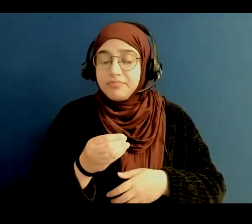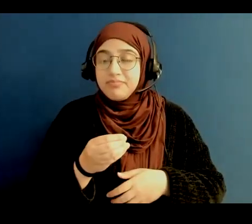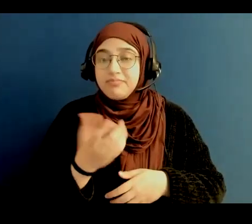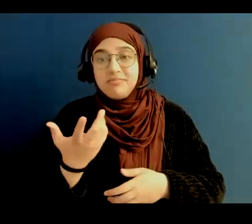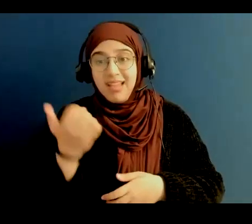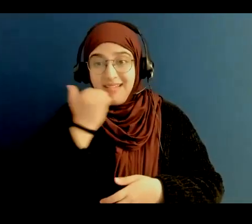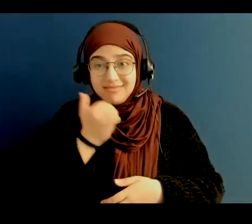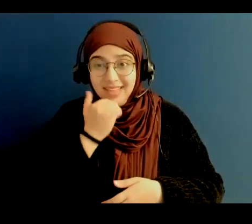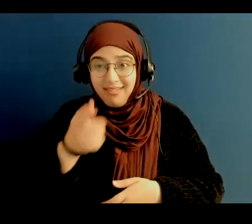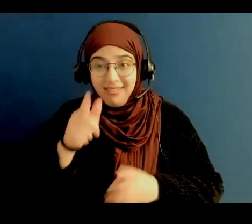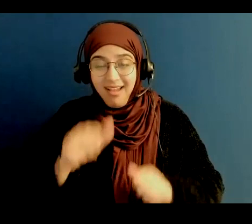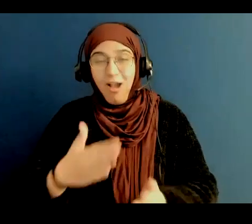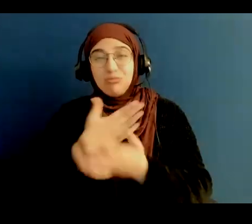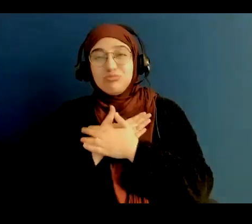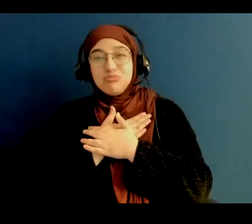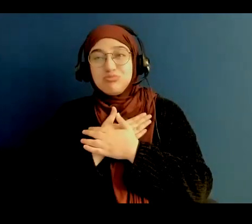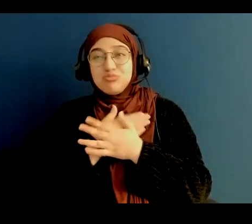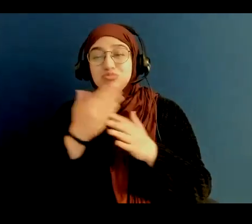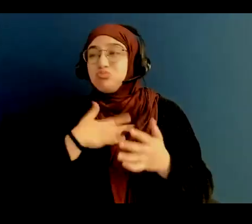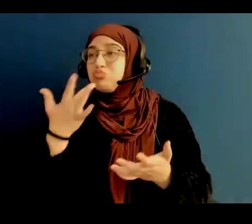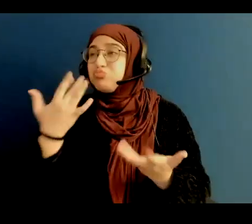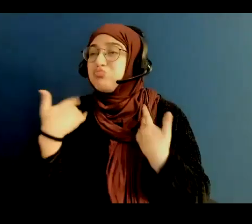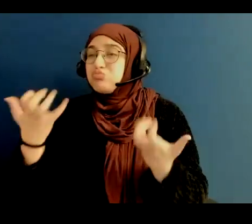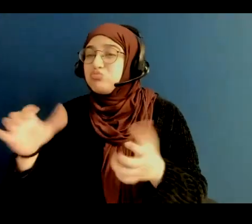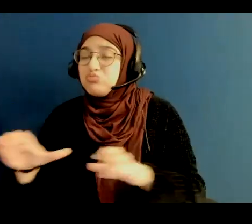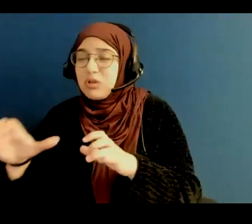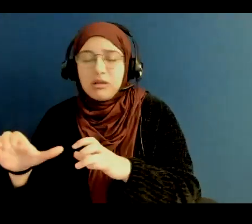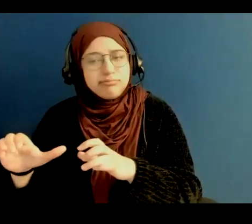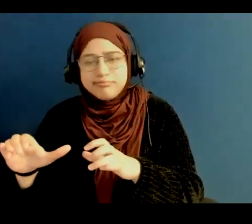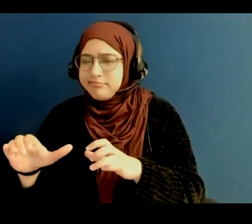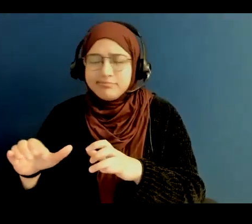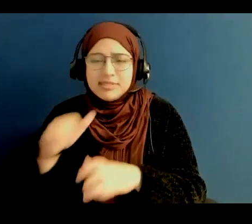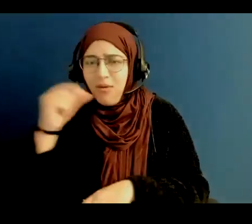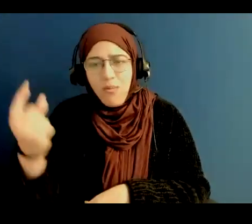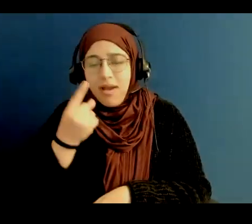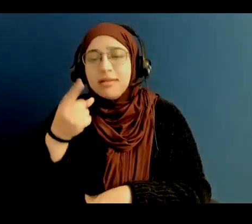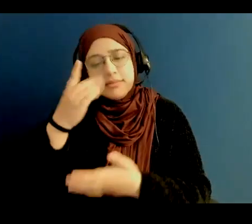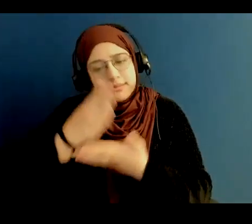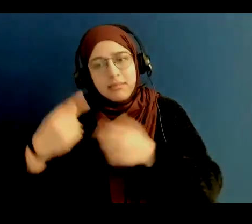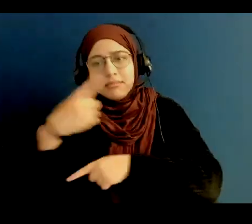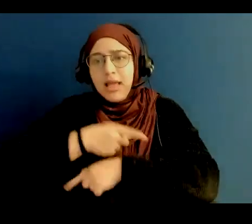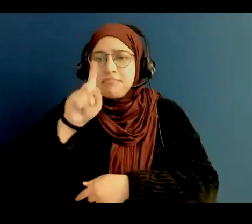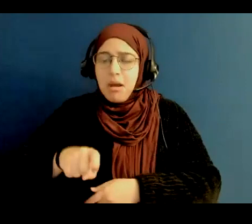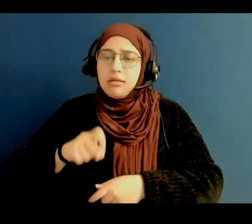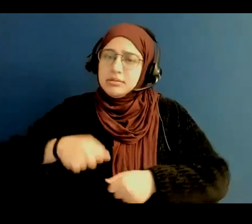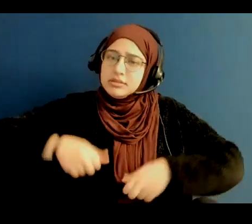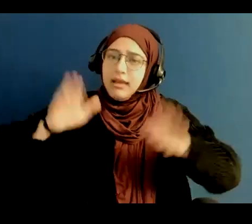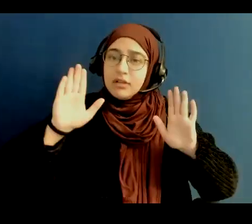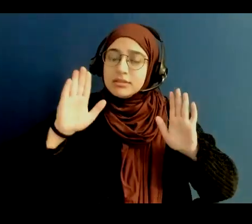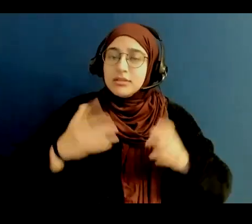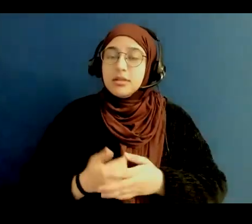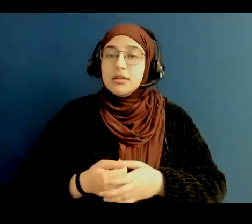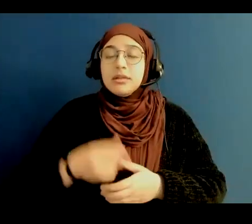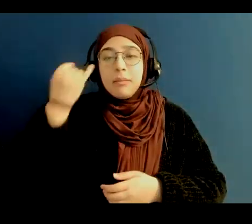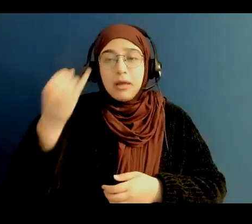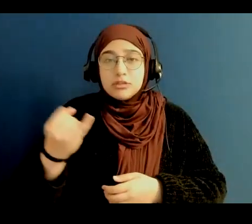and do the things that you want to do. Some days you'll have to sacrifice. Imagine you have a lot of work to do today,